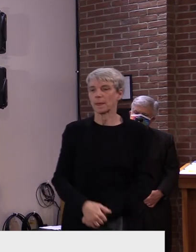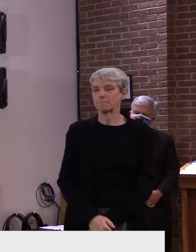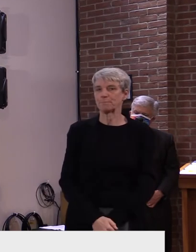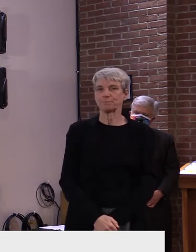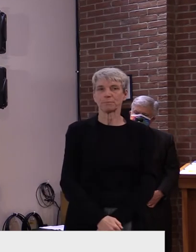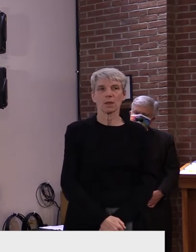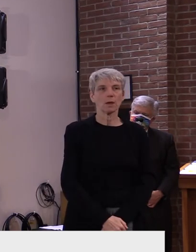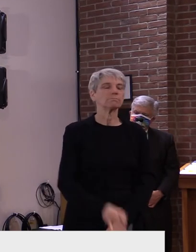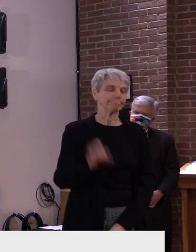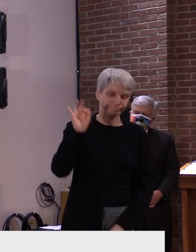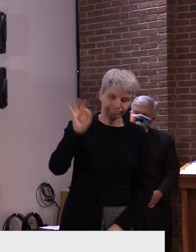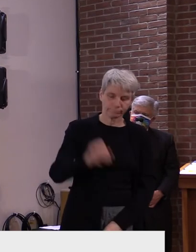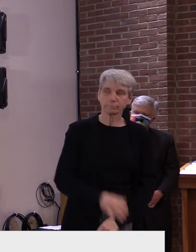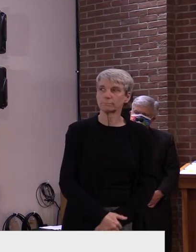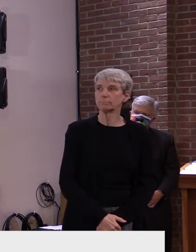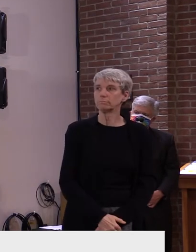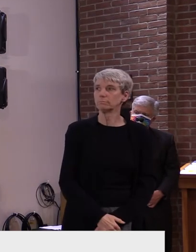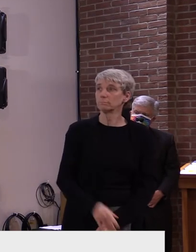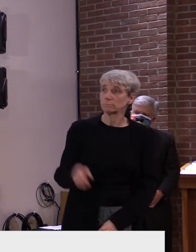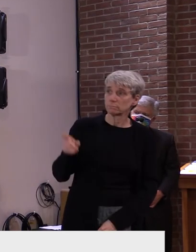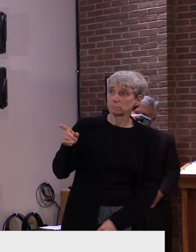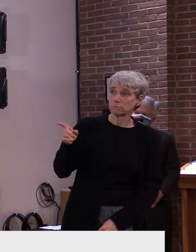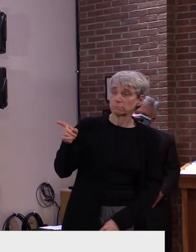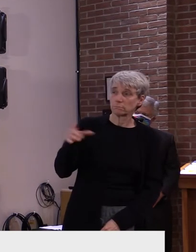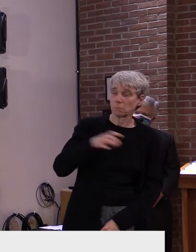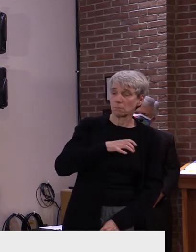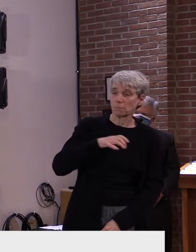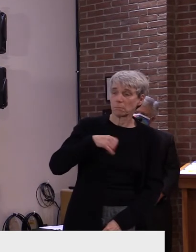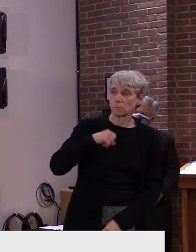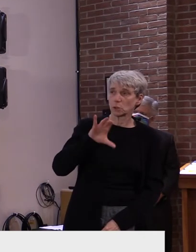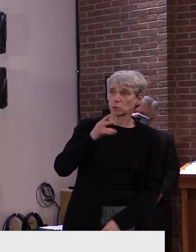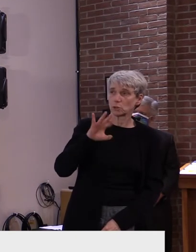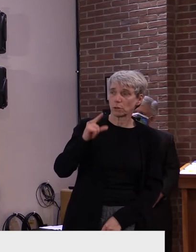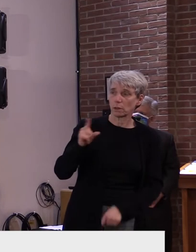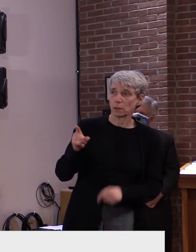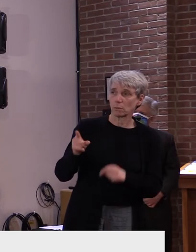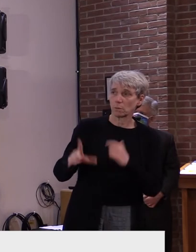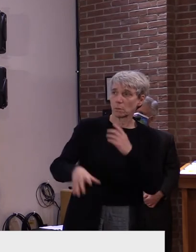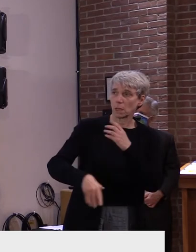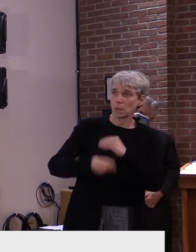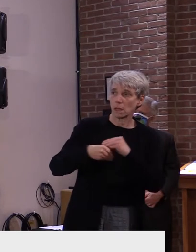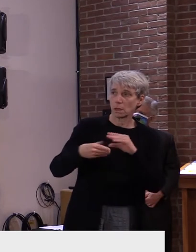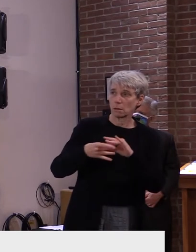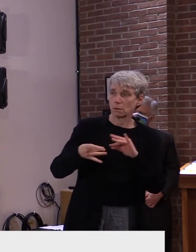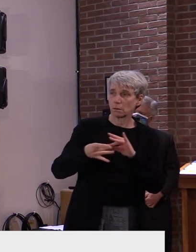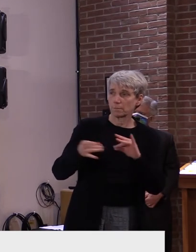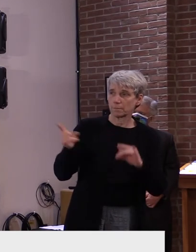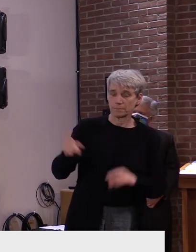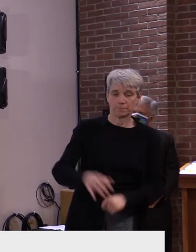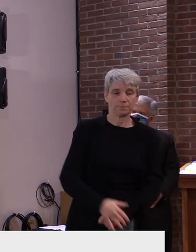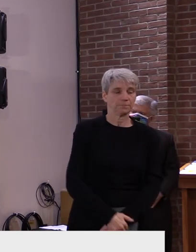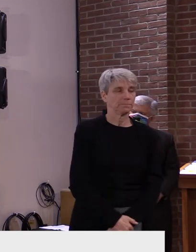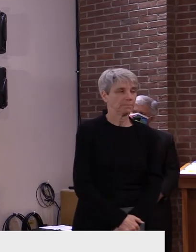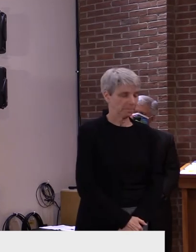okay good i might ask commissioner shirling to go further on that